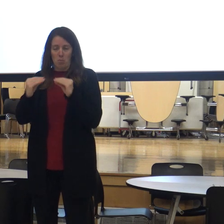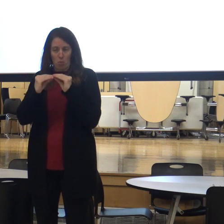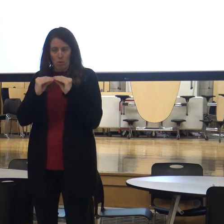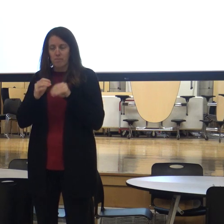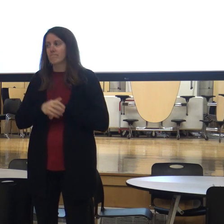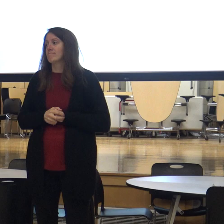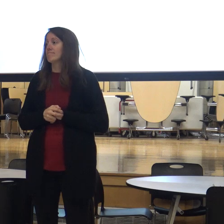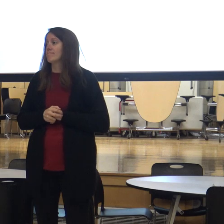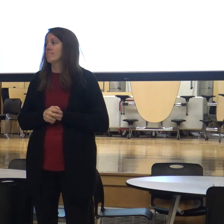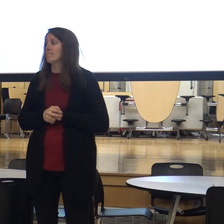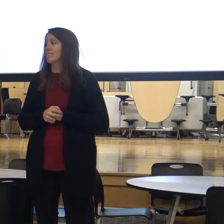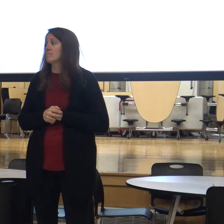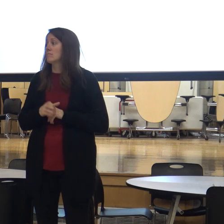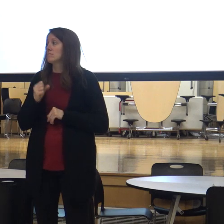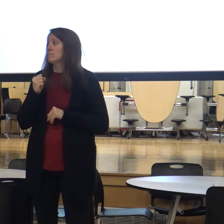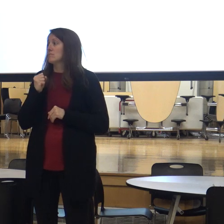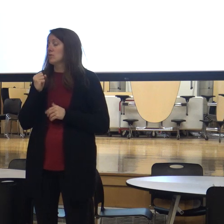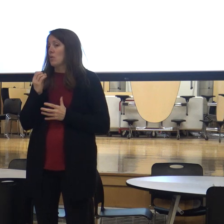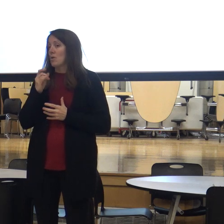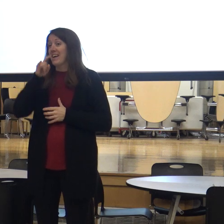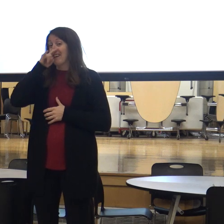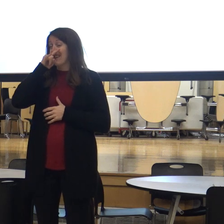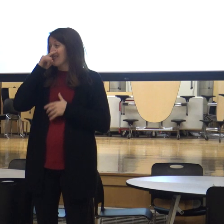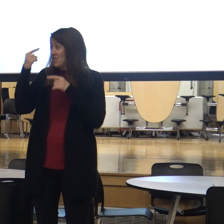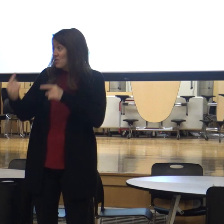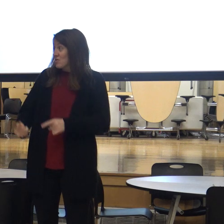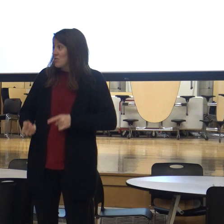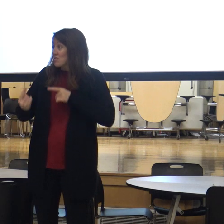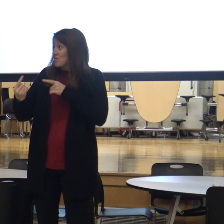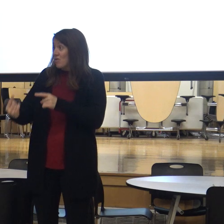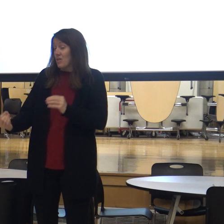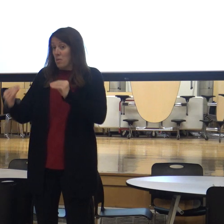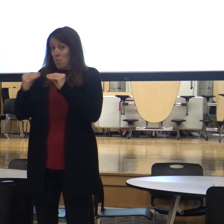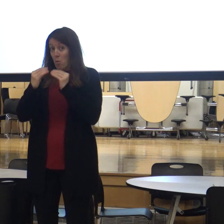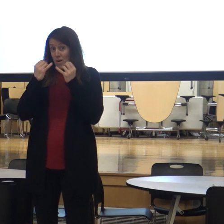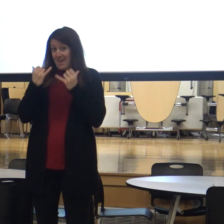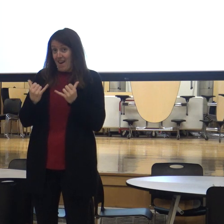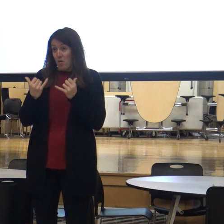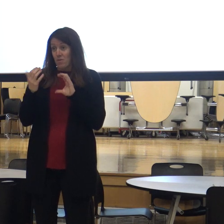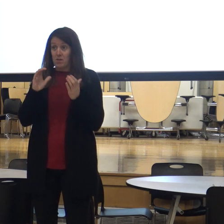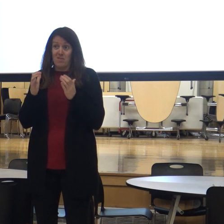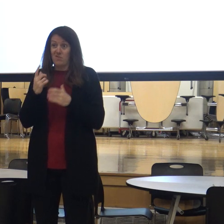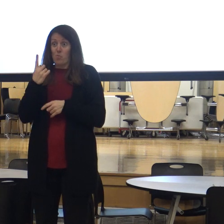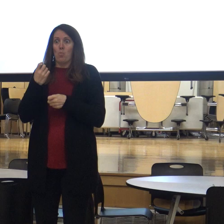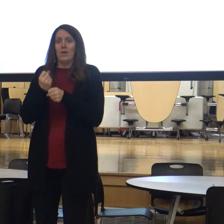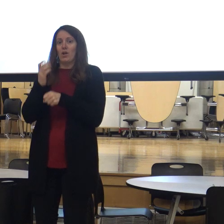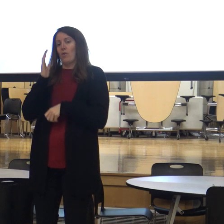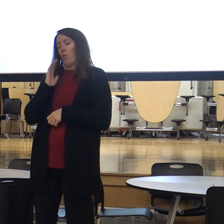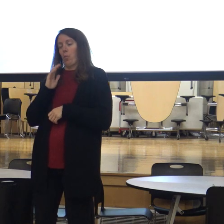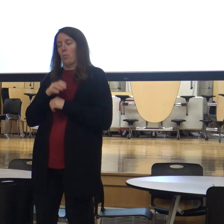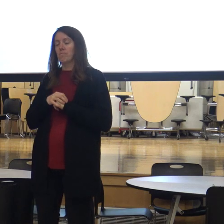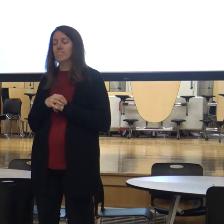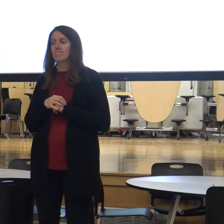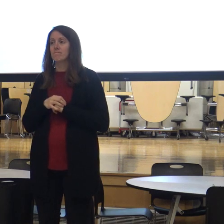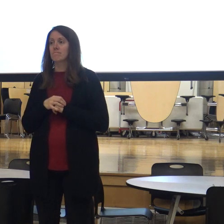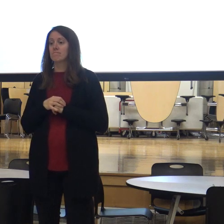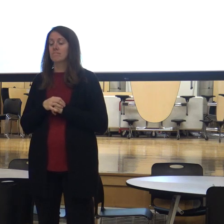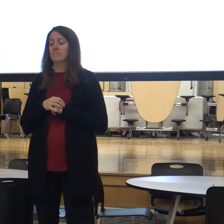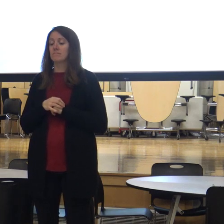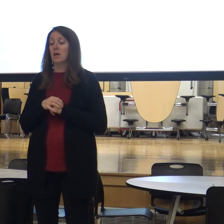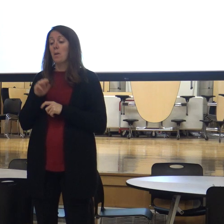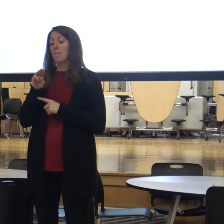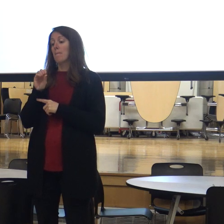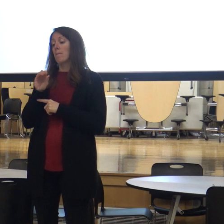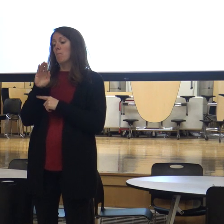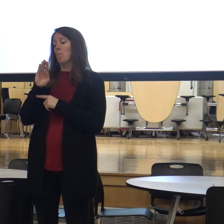So kids are struggling more now than they did even a year ago. Mobile crisis, we do